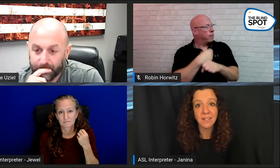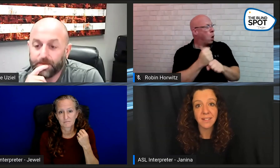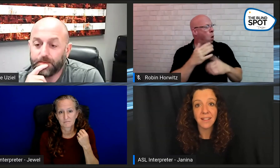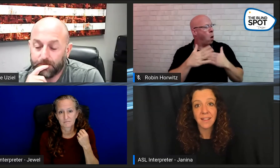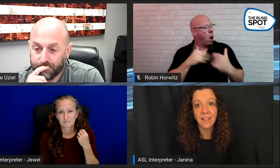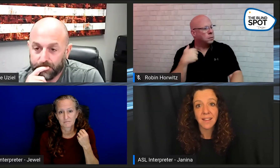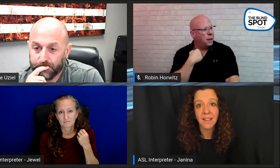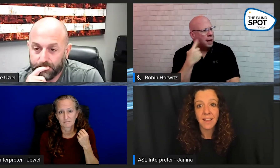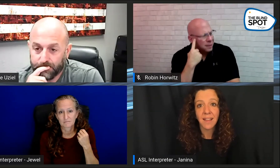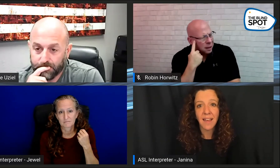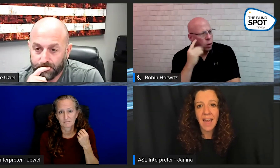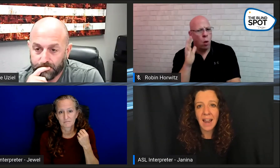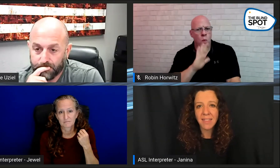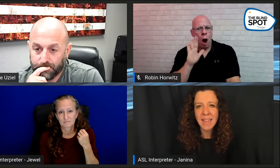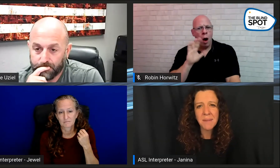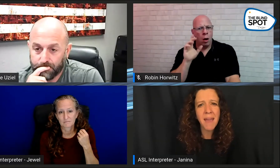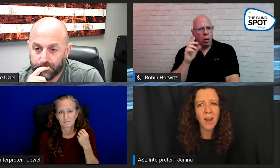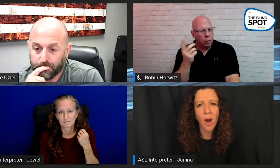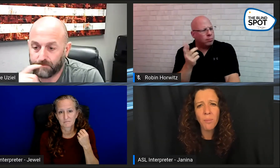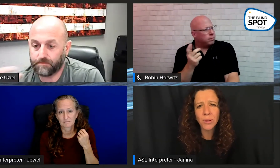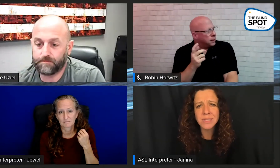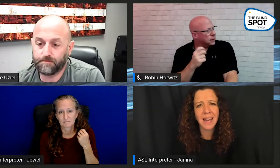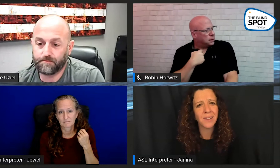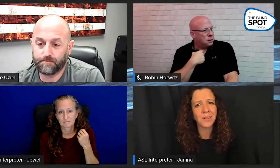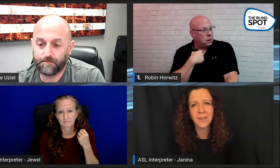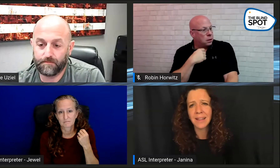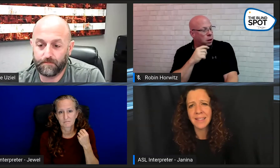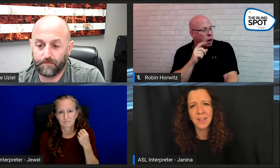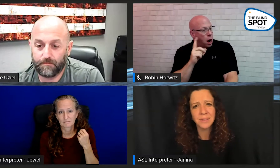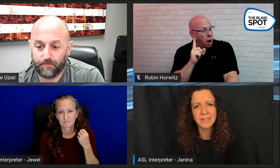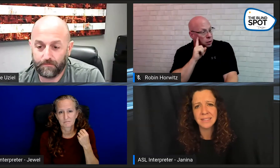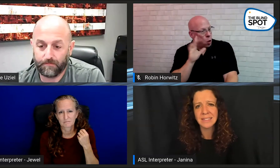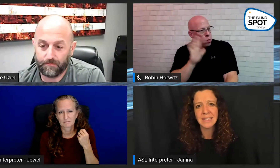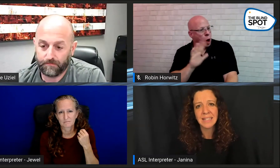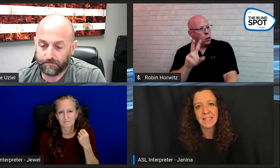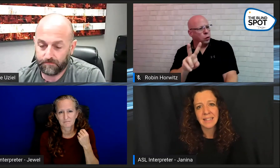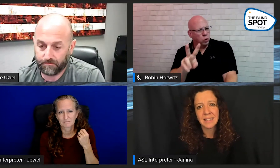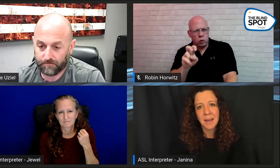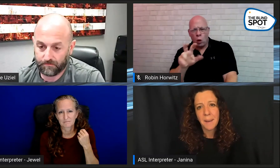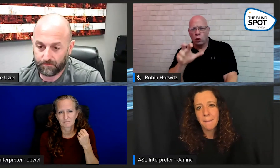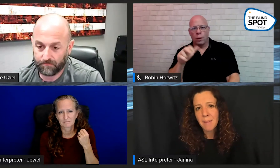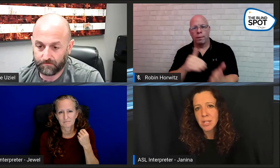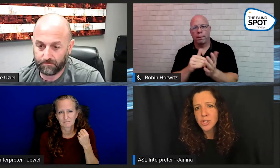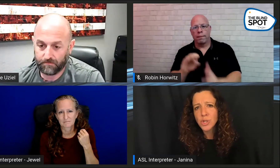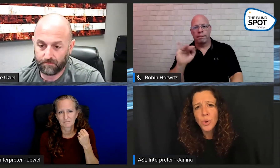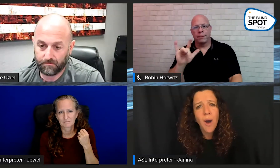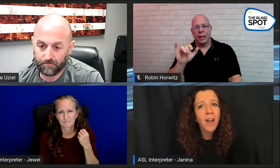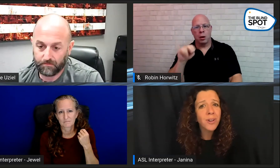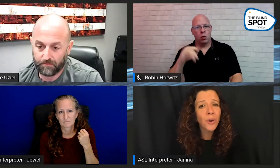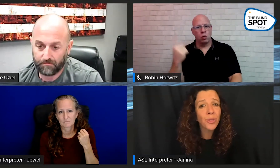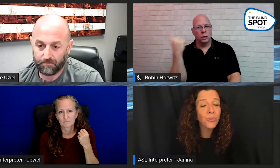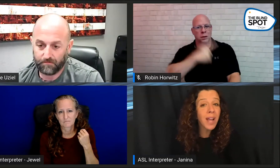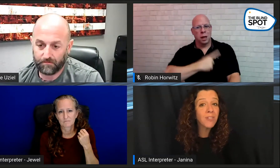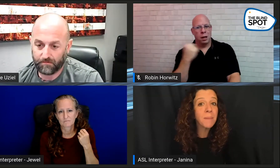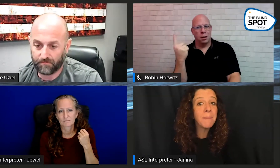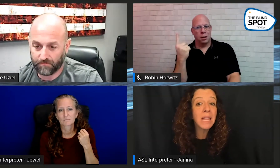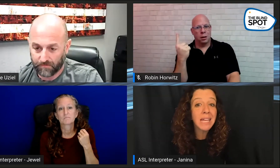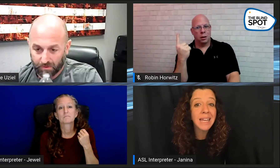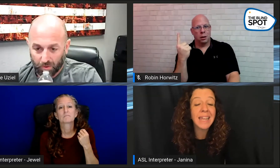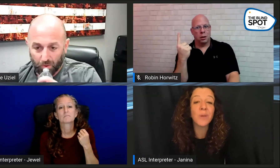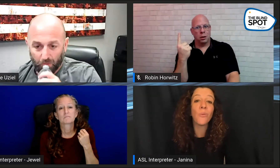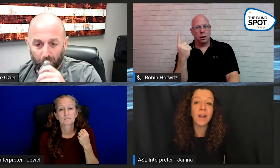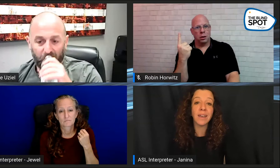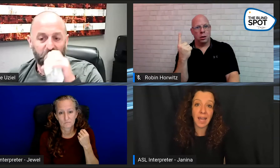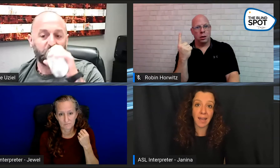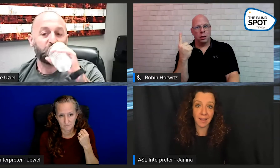dropped. And I think he made almost, I don't know, I think it was 200 or 300